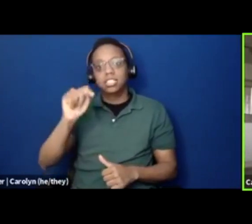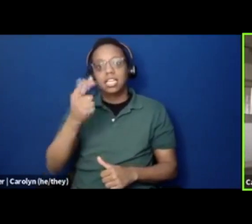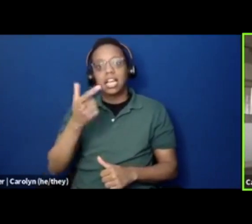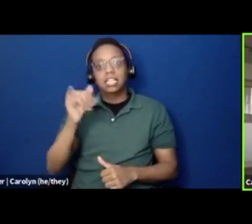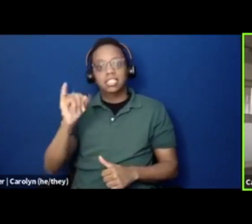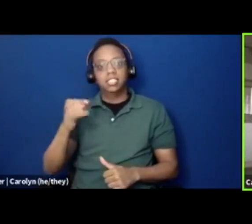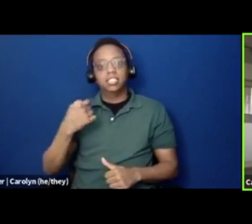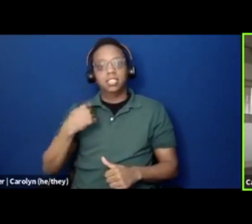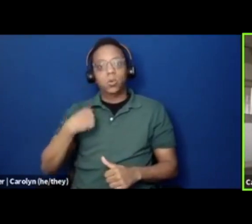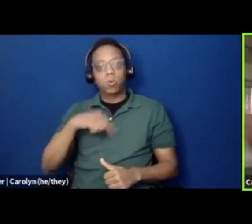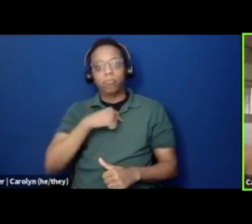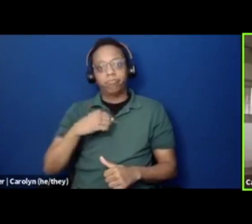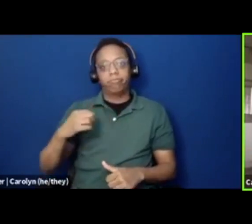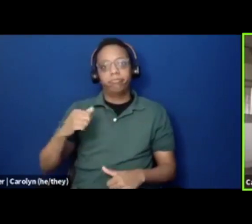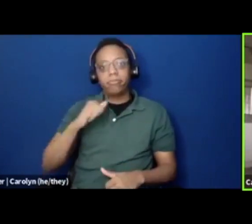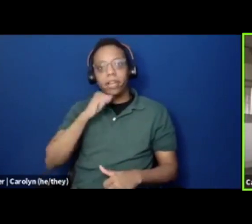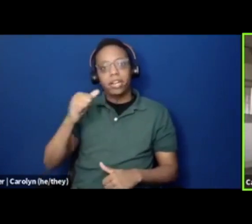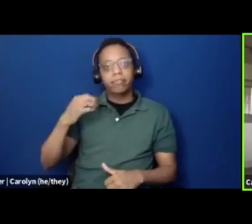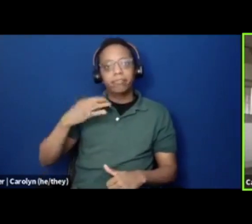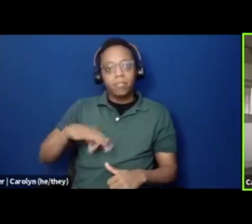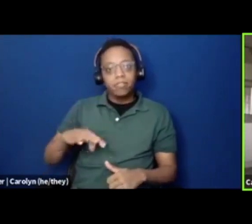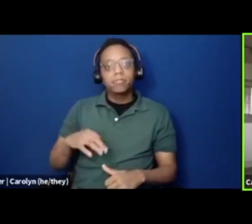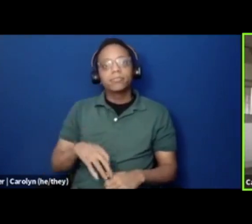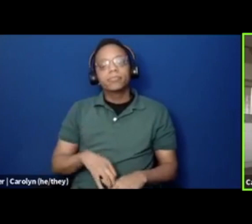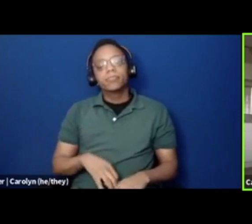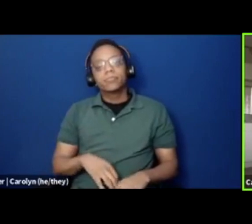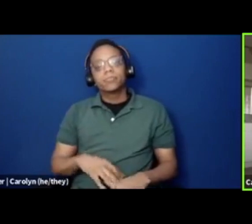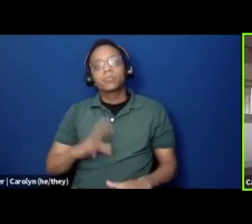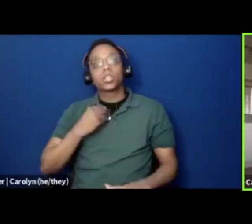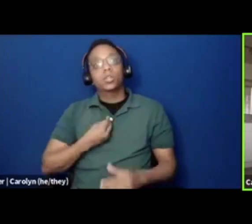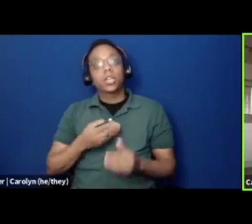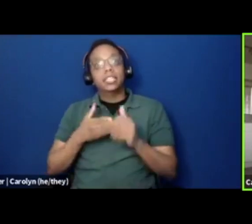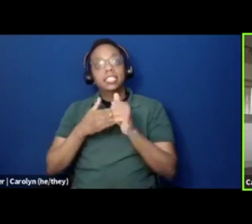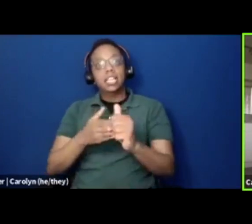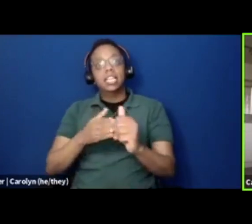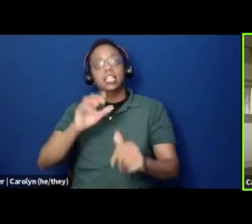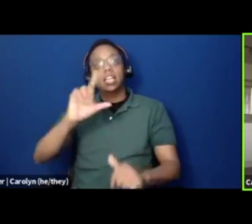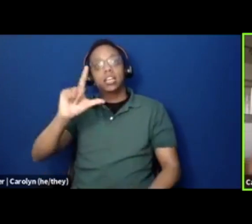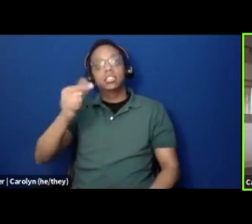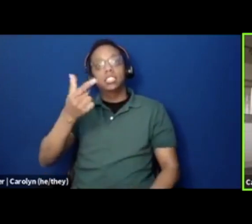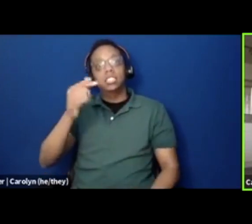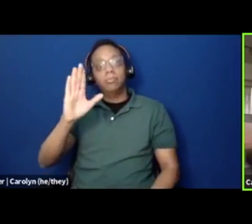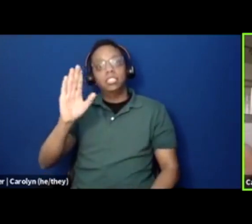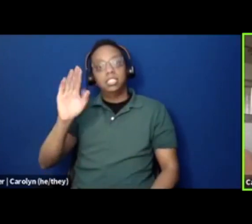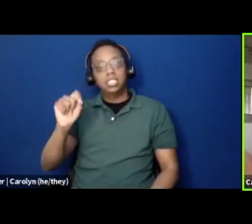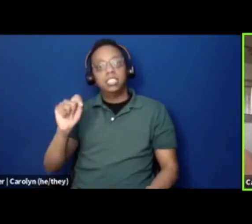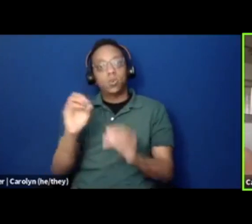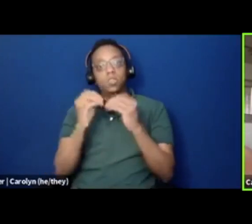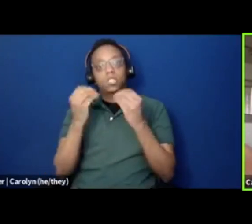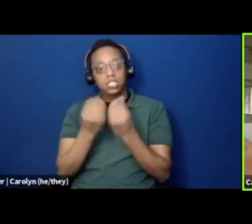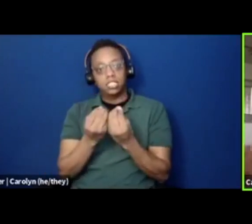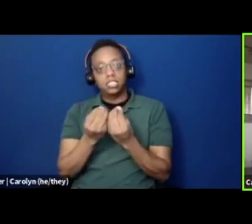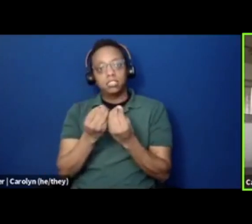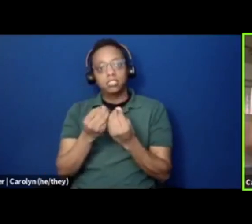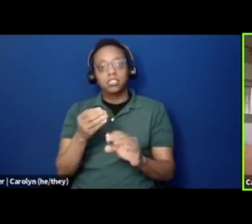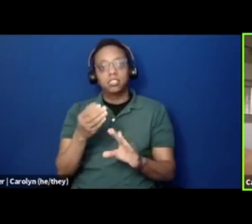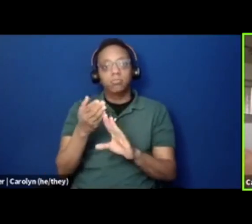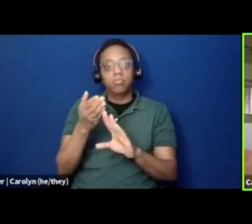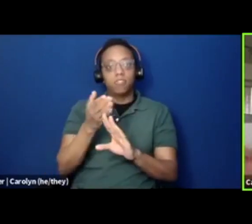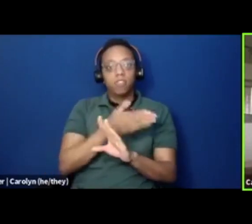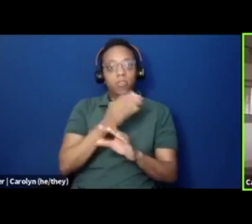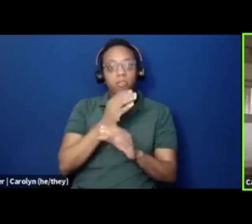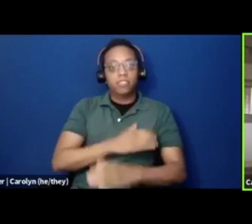We're trans-led LGBT organization. And, you know, before these crisis funds came about